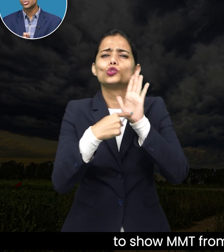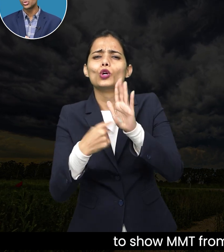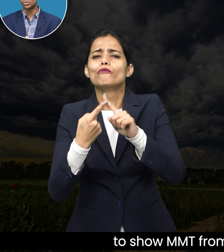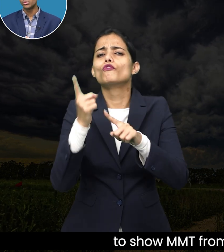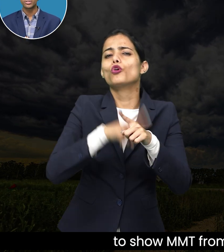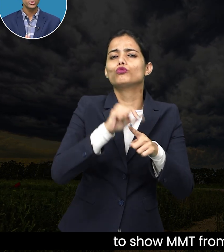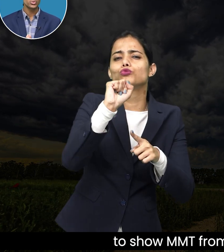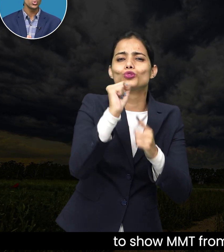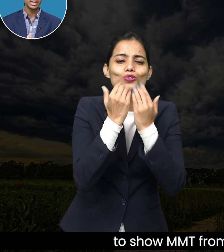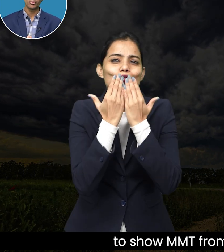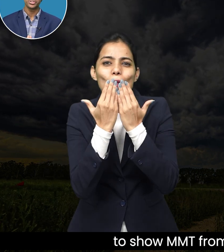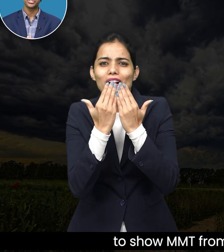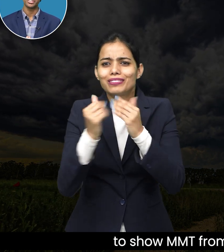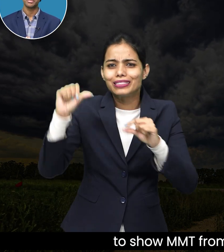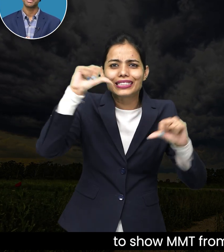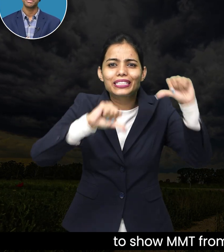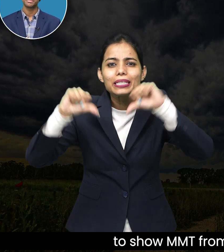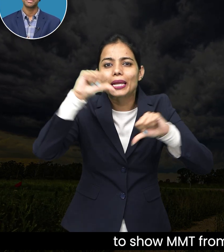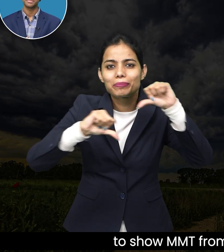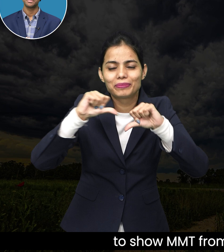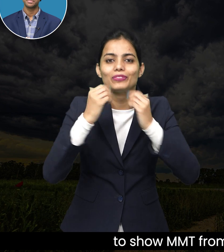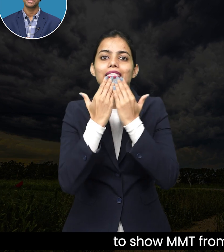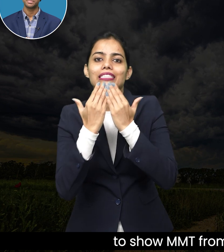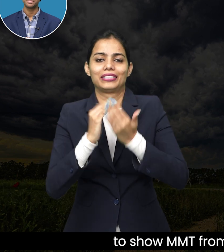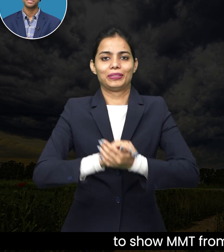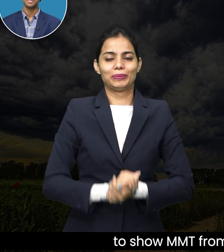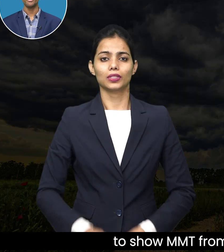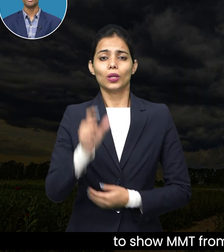Activity to show MMT from your school laboratory.